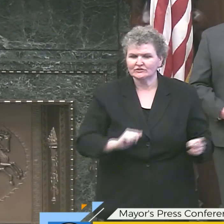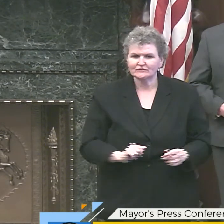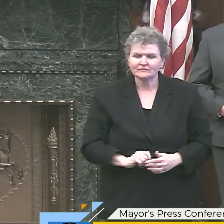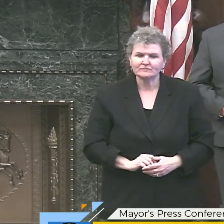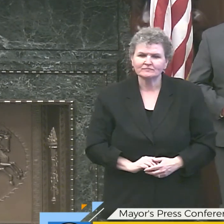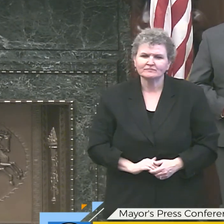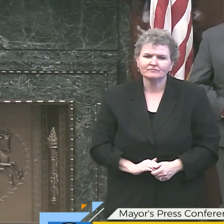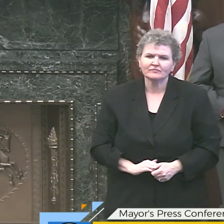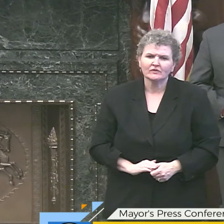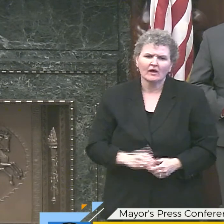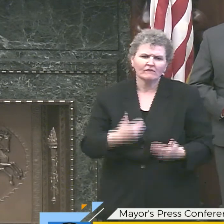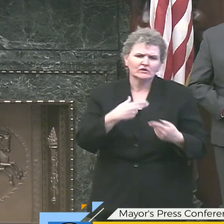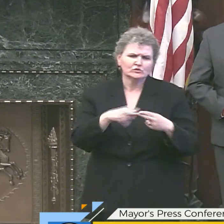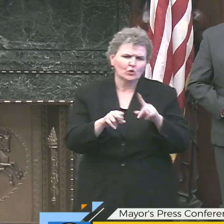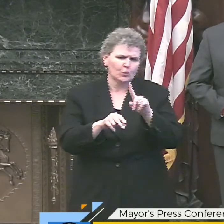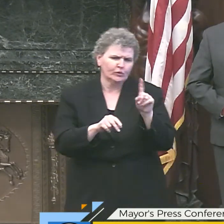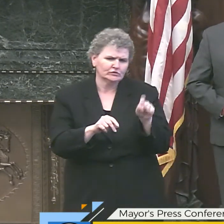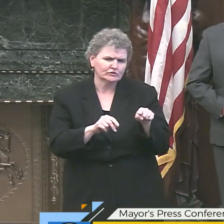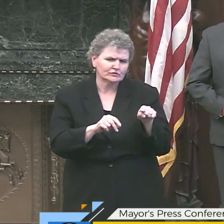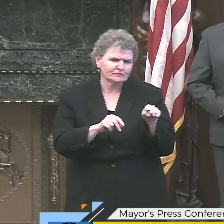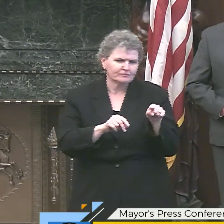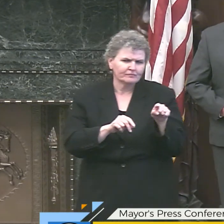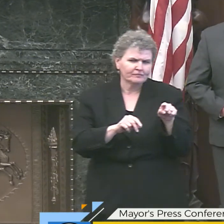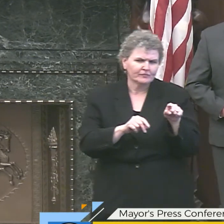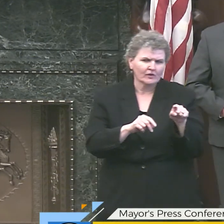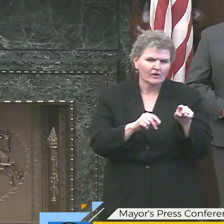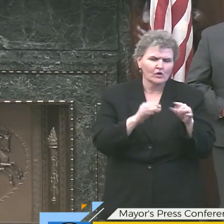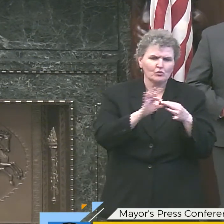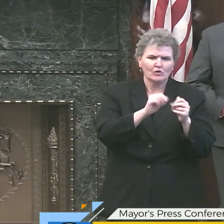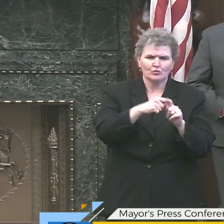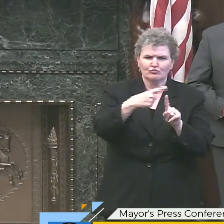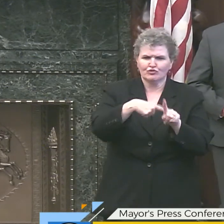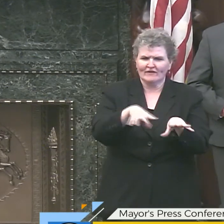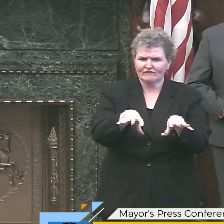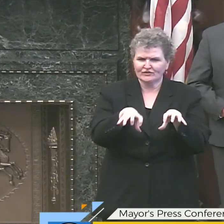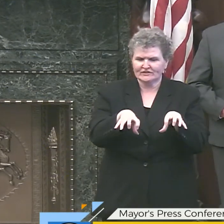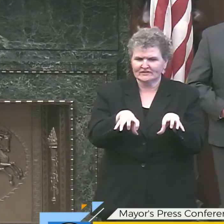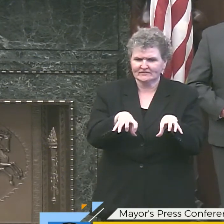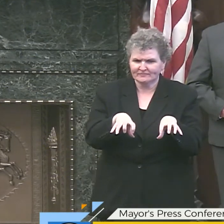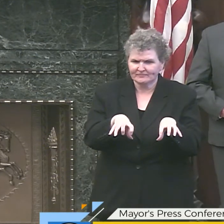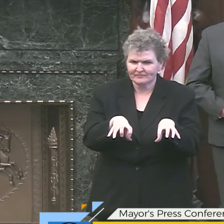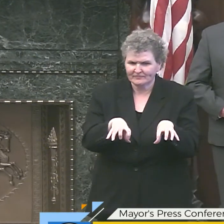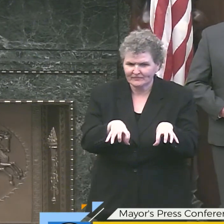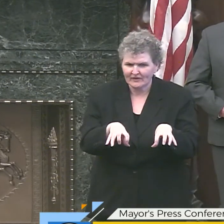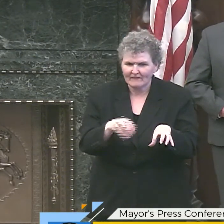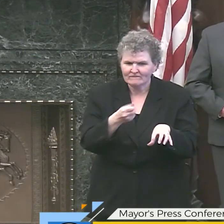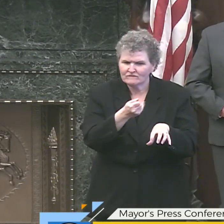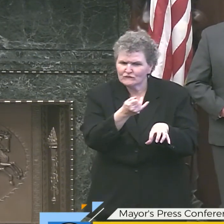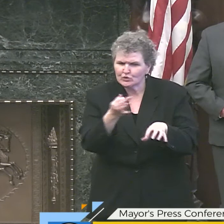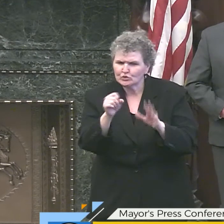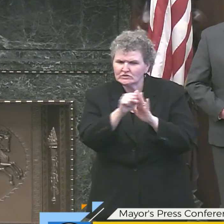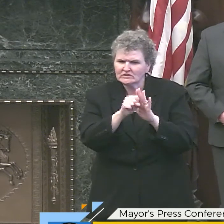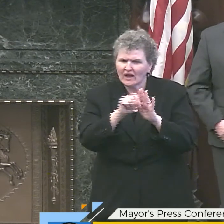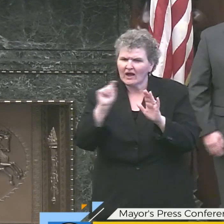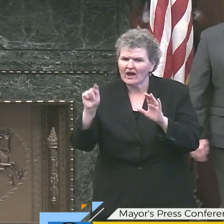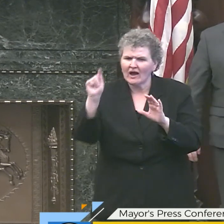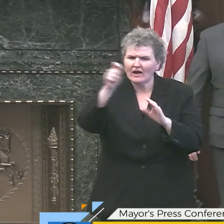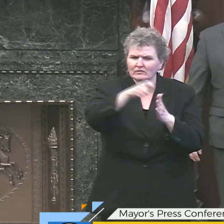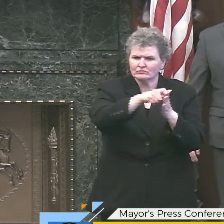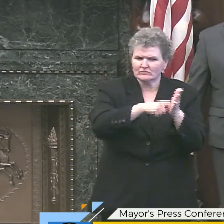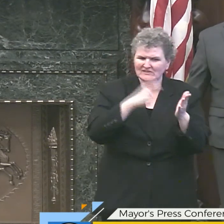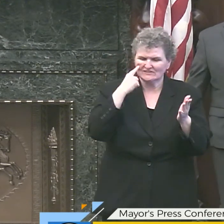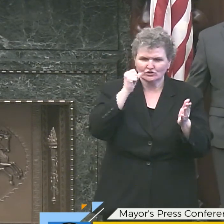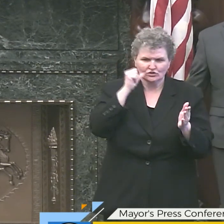quick question. I saw the rent freeze legislation that a few state reps dropped yesterday. And I've been talking